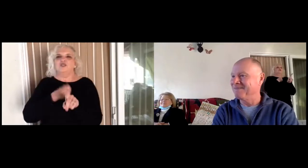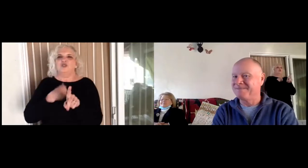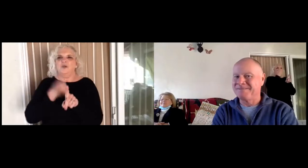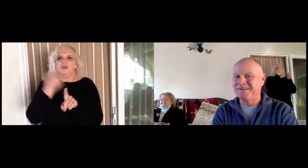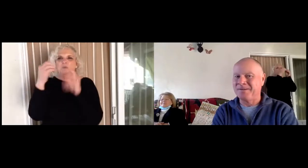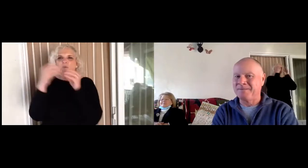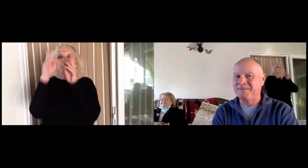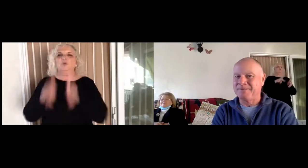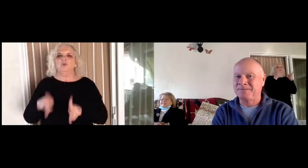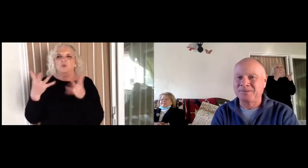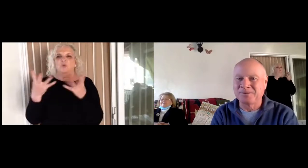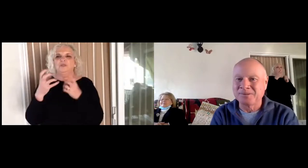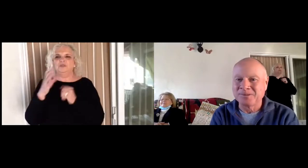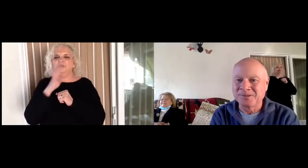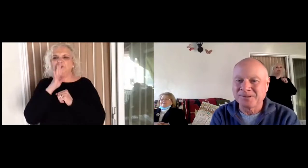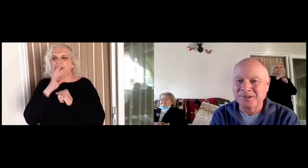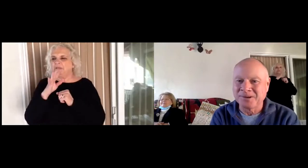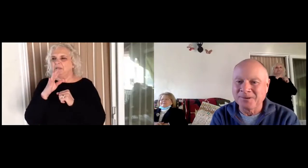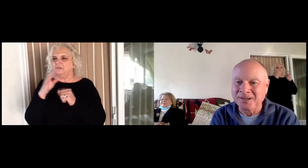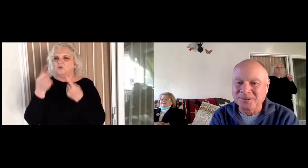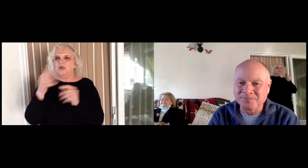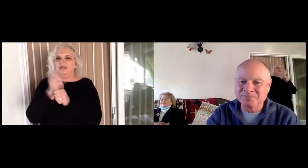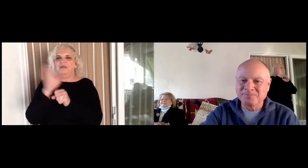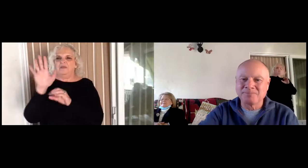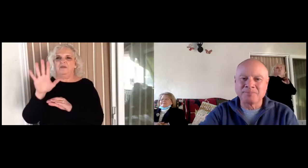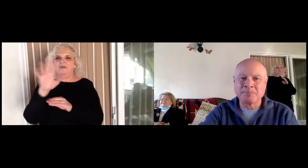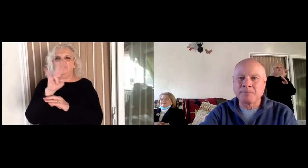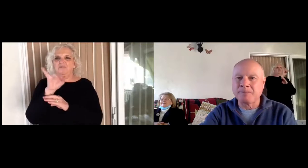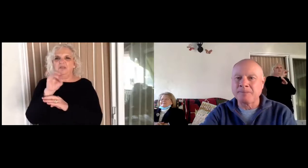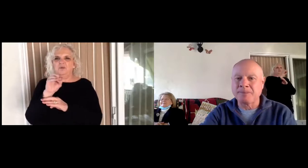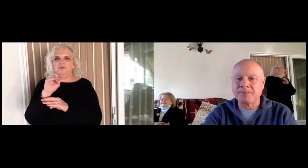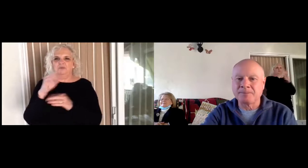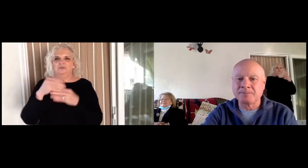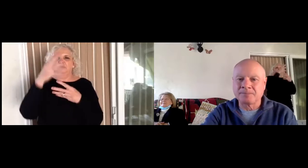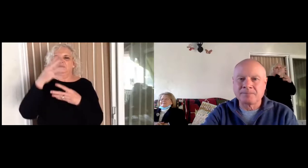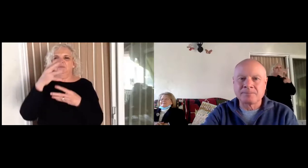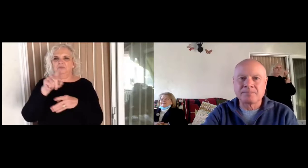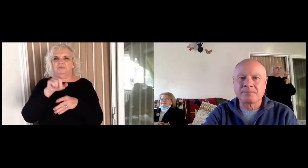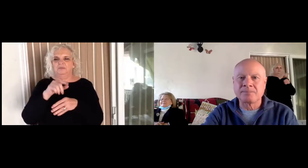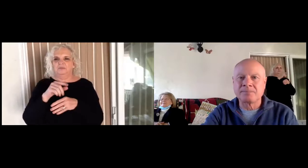person who wants to speak. I'm just trying to get their video up. Oh, awesome.